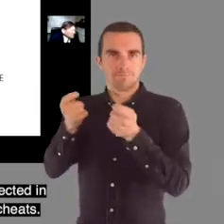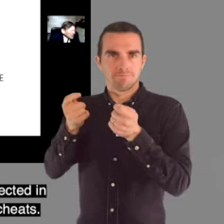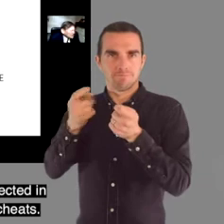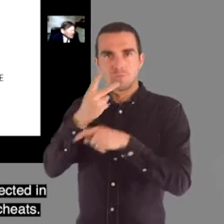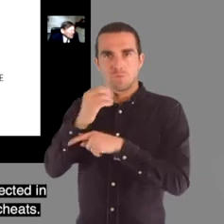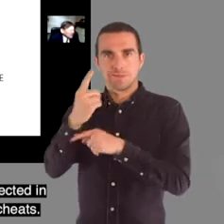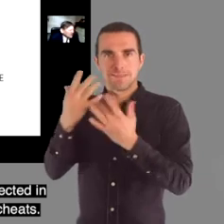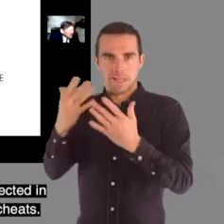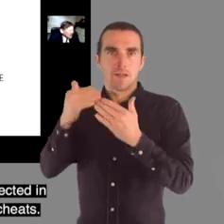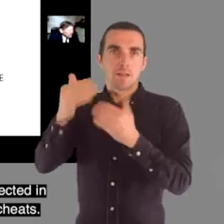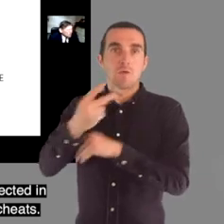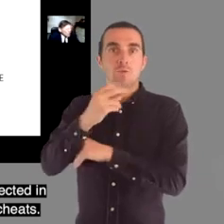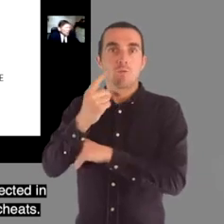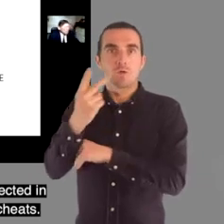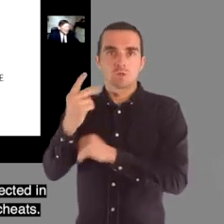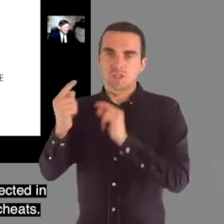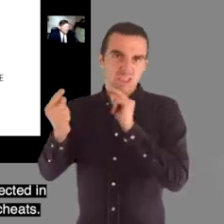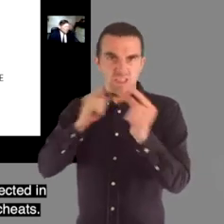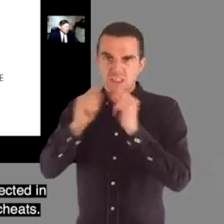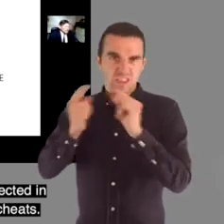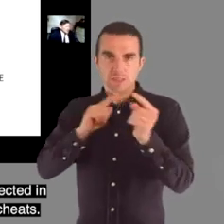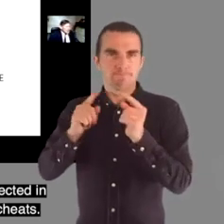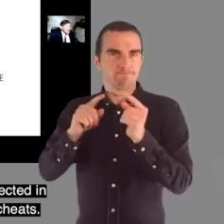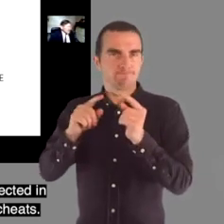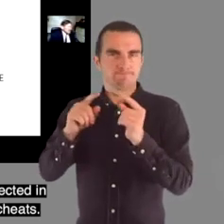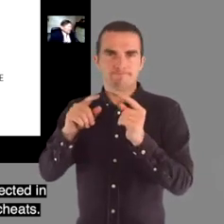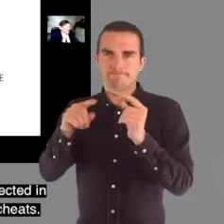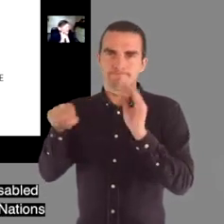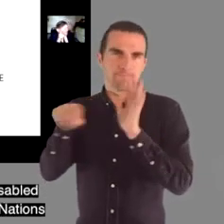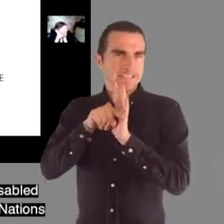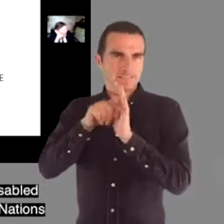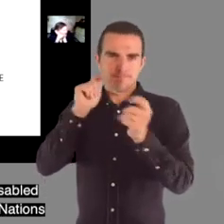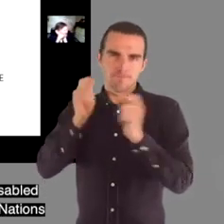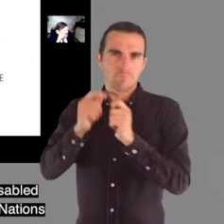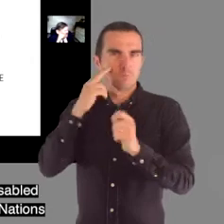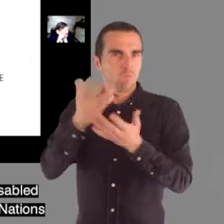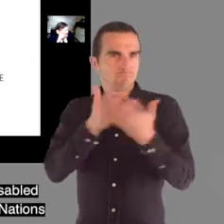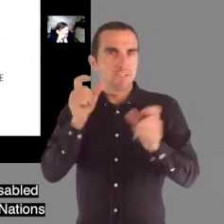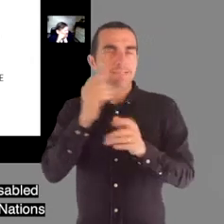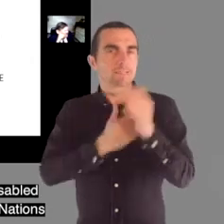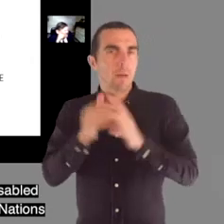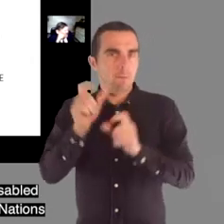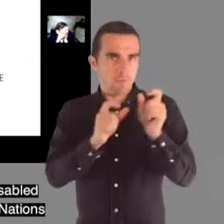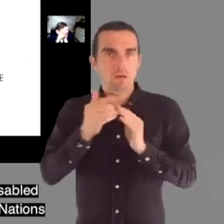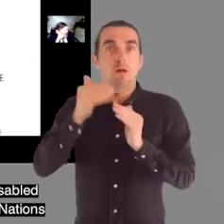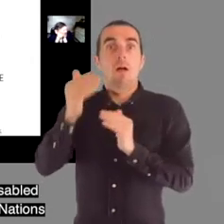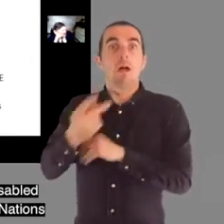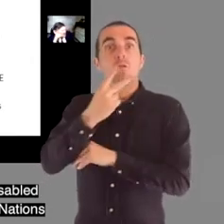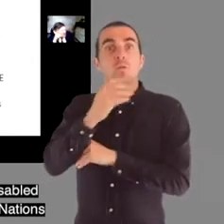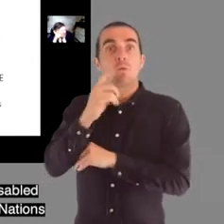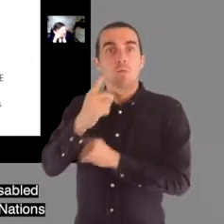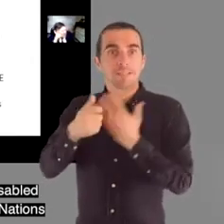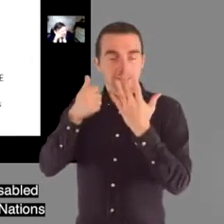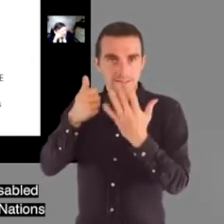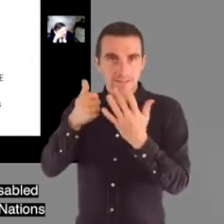in 2010, declares war on benefit cheats, massive negative impact on disabled people. And